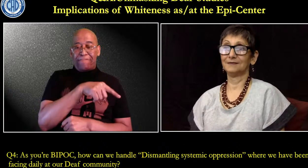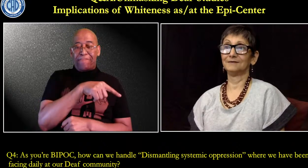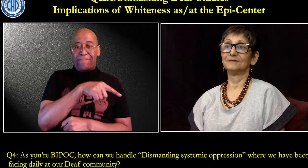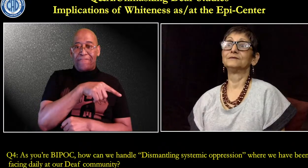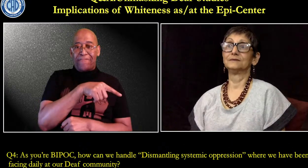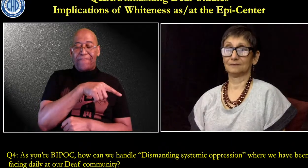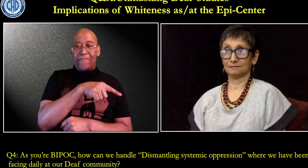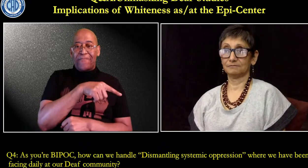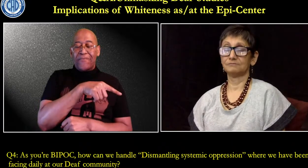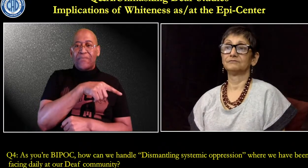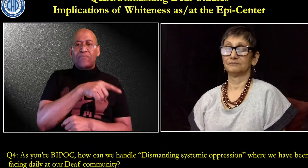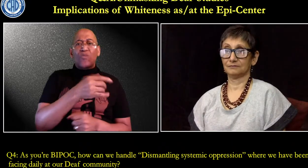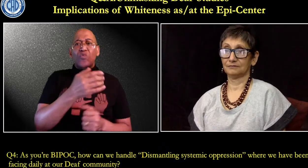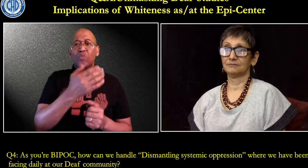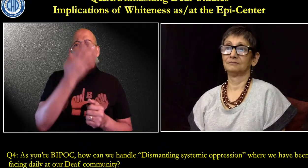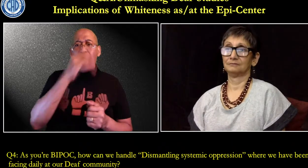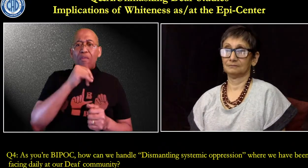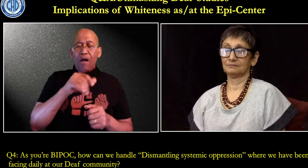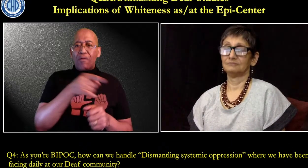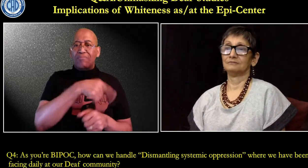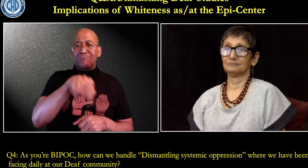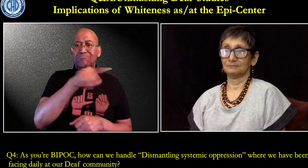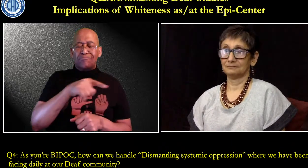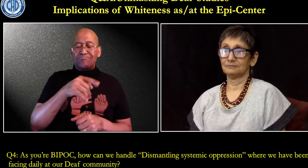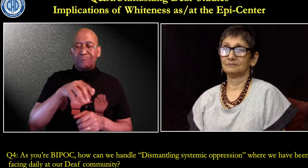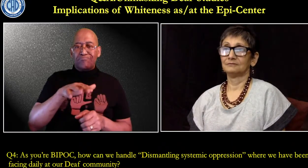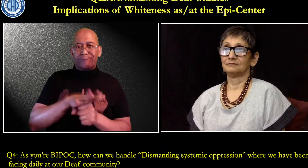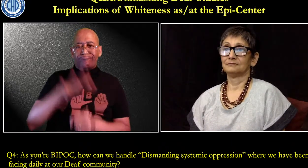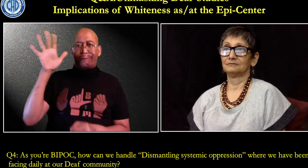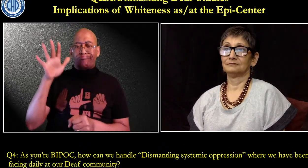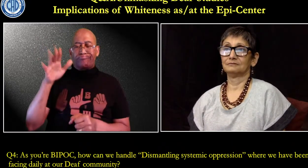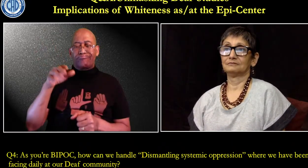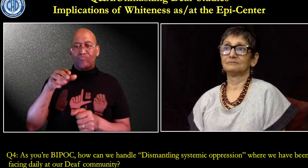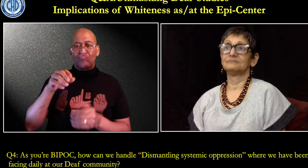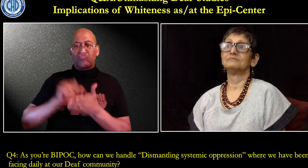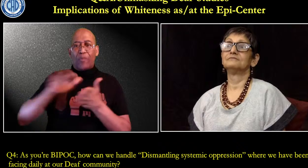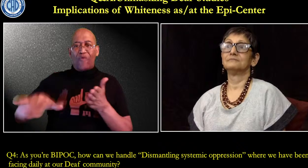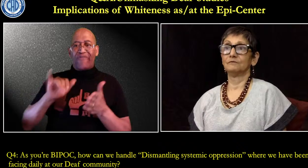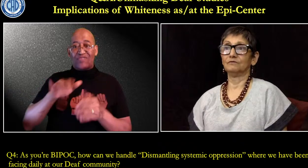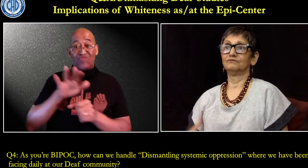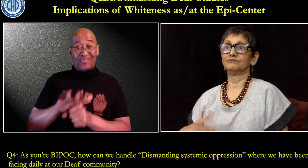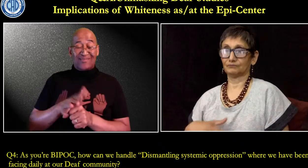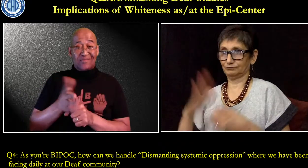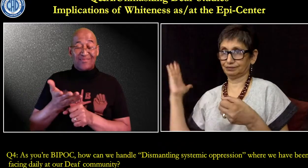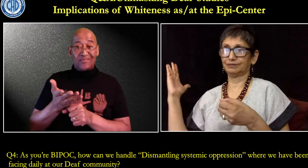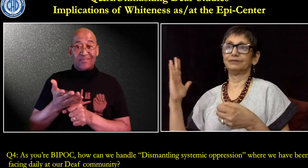it. And that causes stress on them.